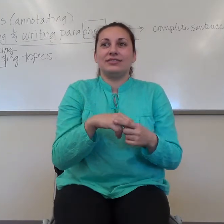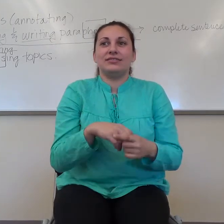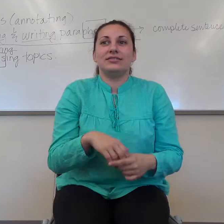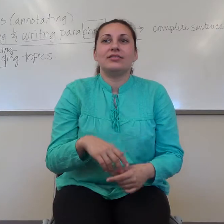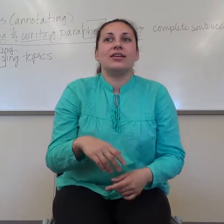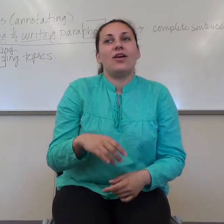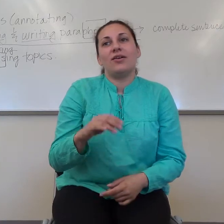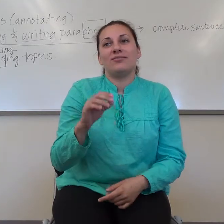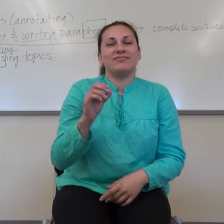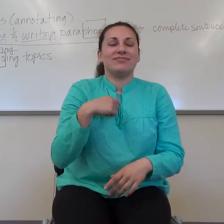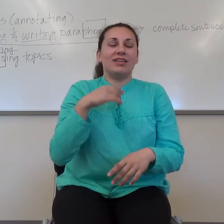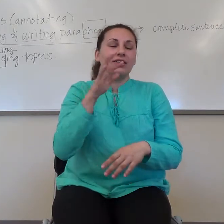three things?